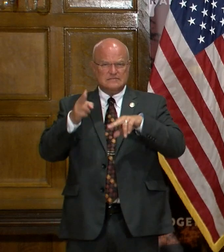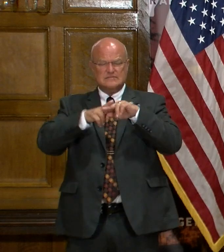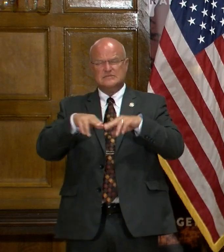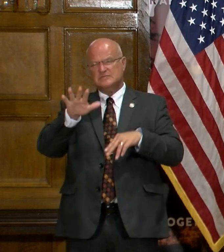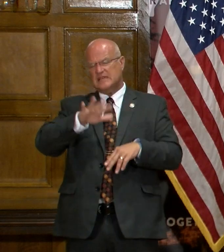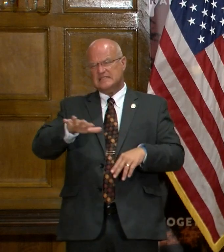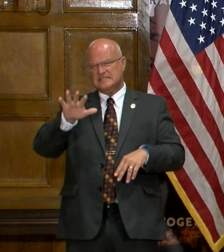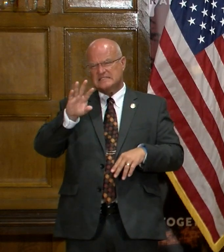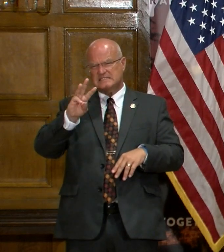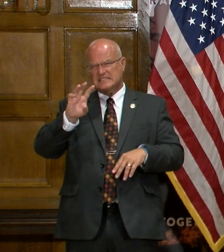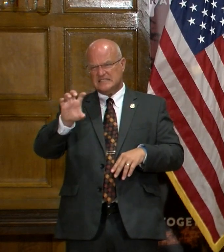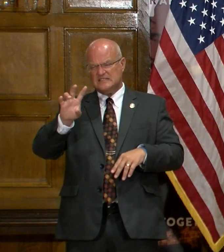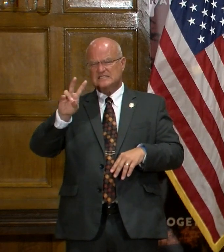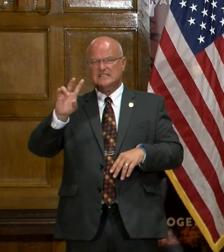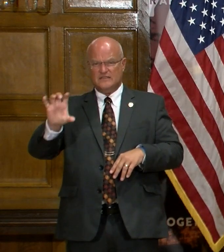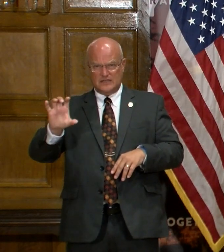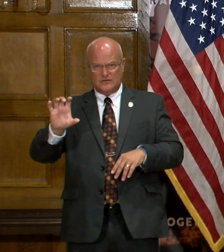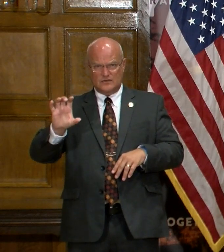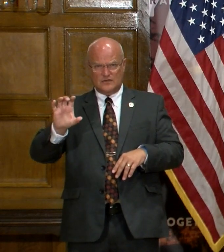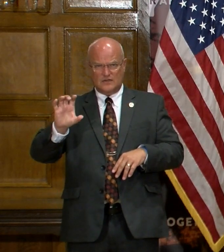around the same, 600-700.